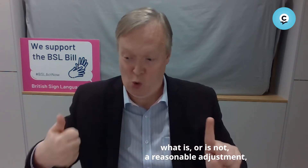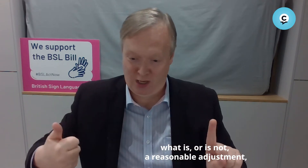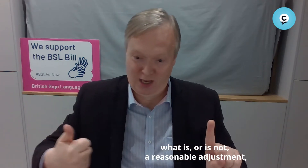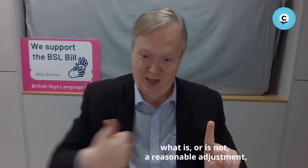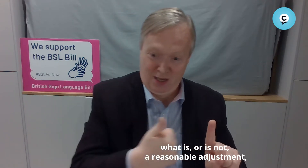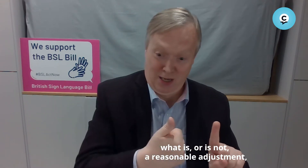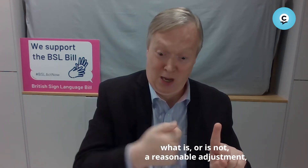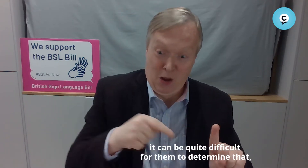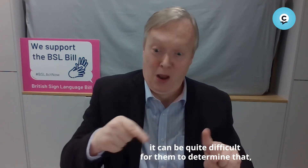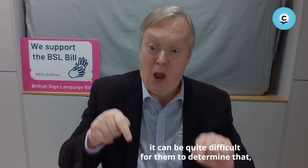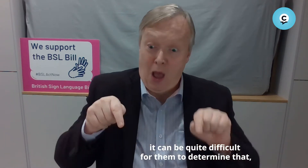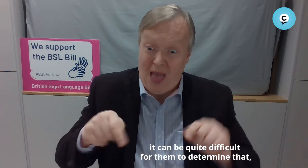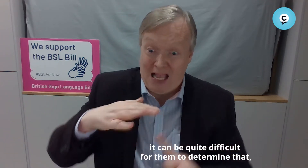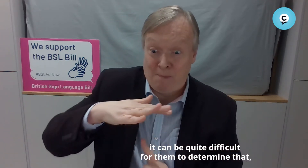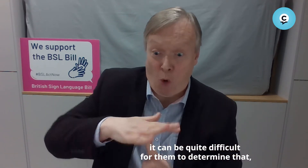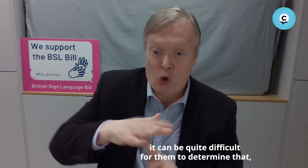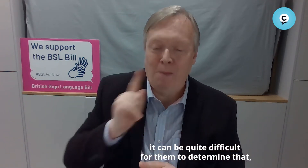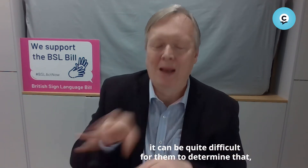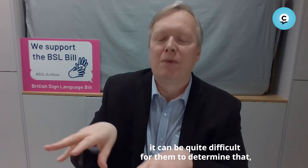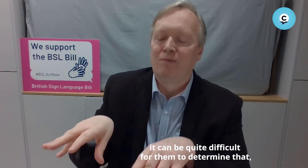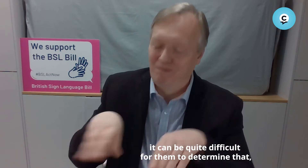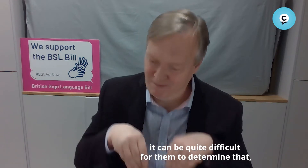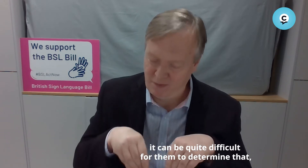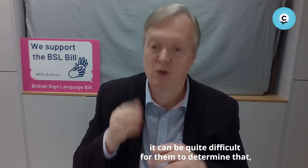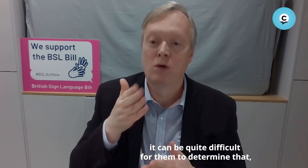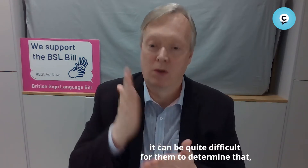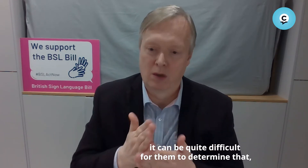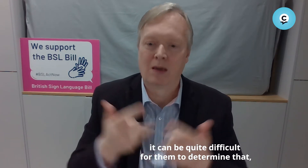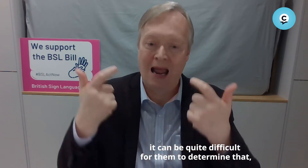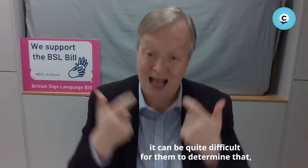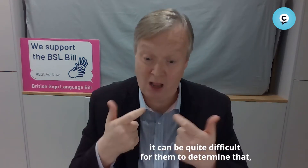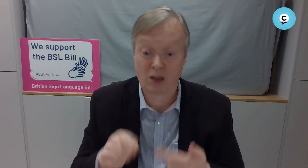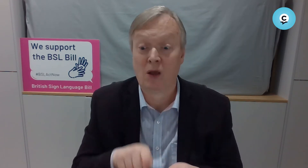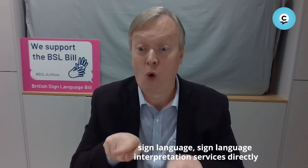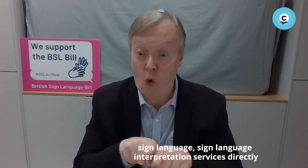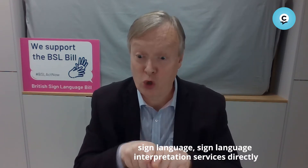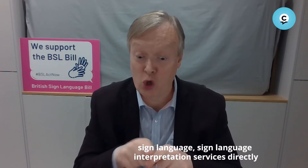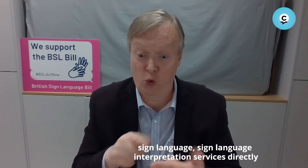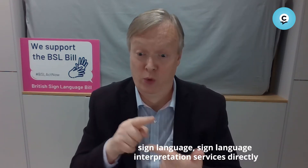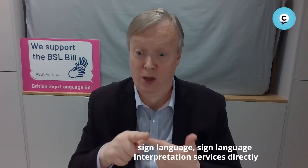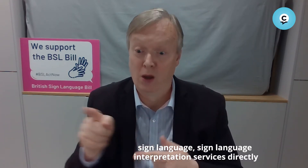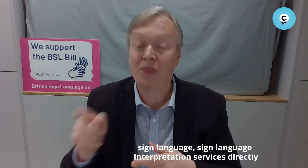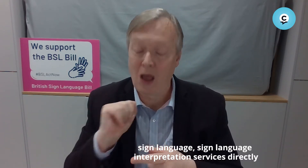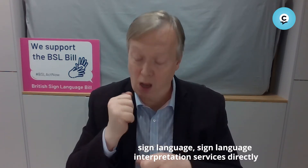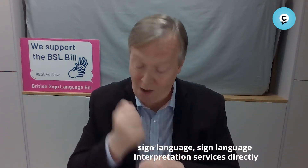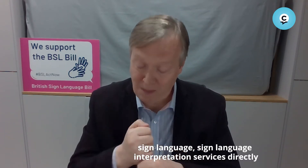reasonable adjustment, it can be quite difficult for them to determine that sign language